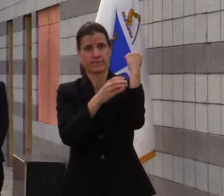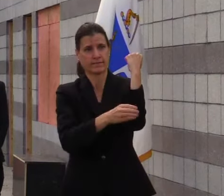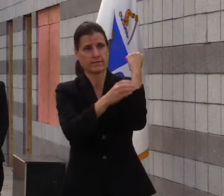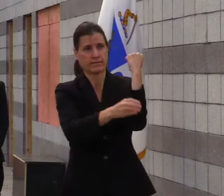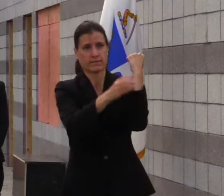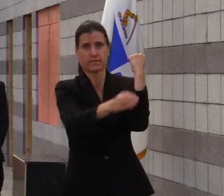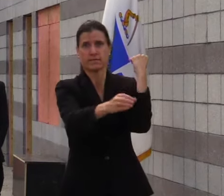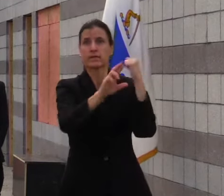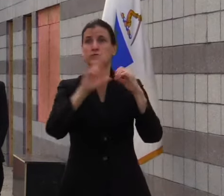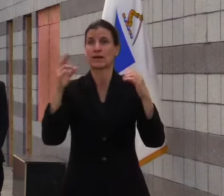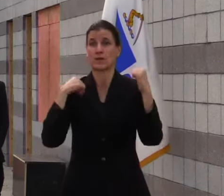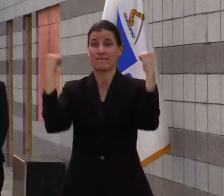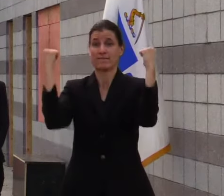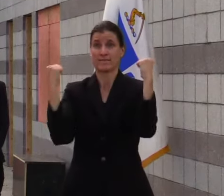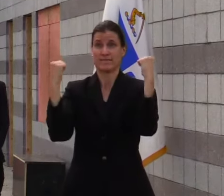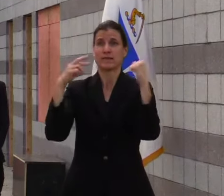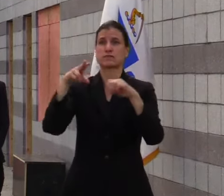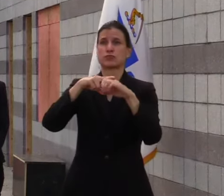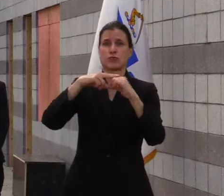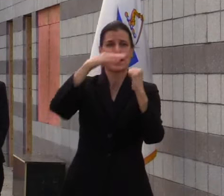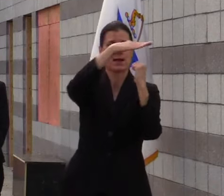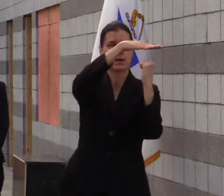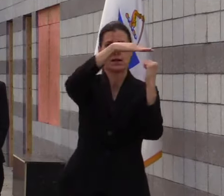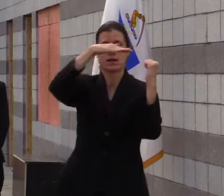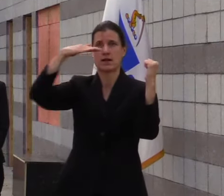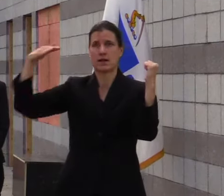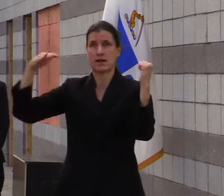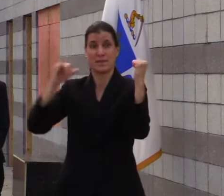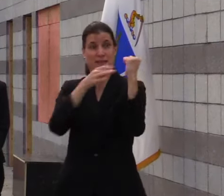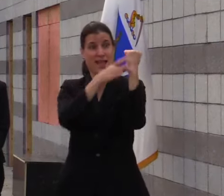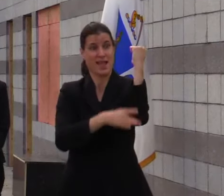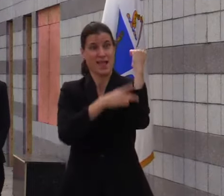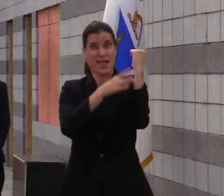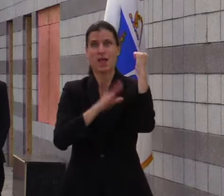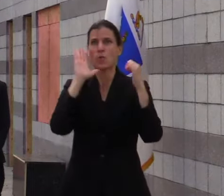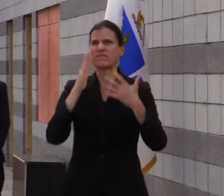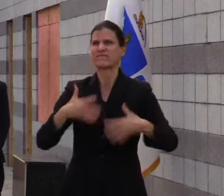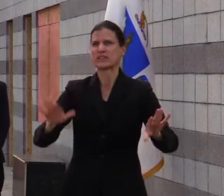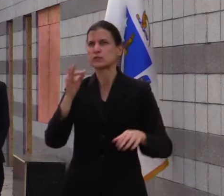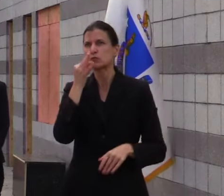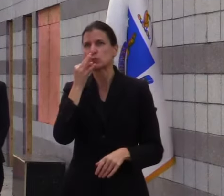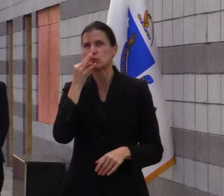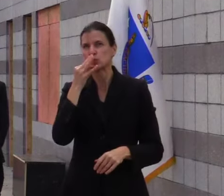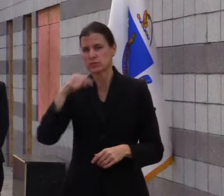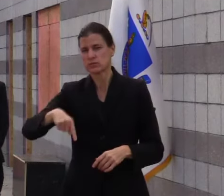bridges at Broadway and Washington Streets have also been reopened.